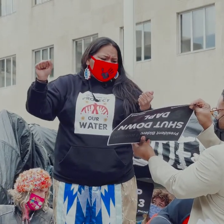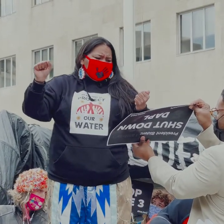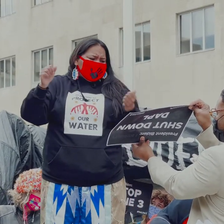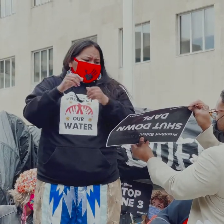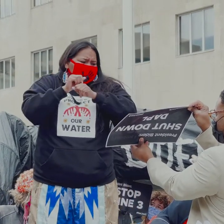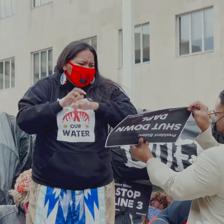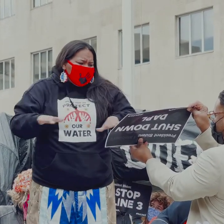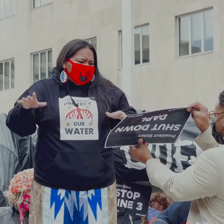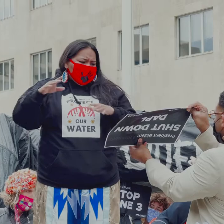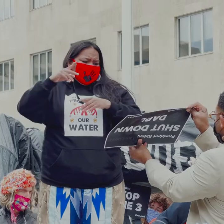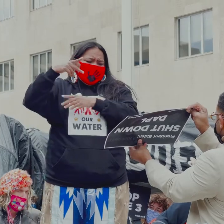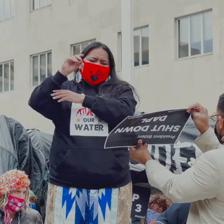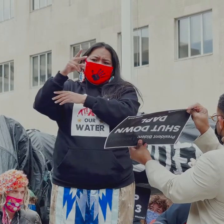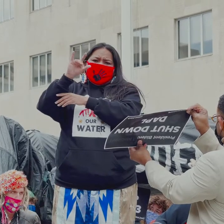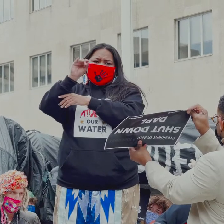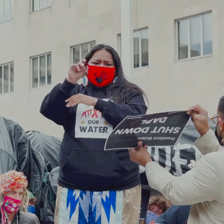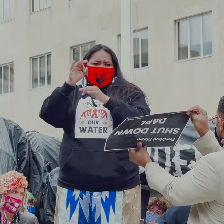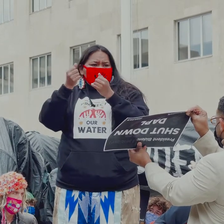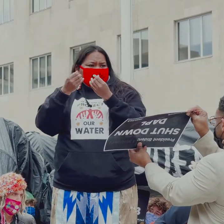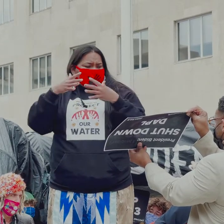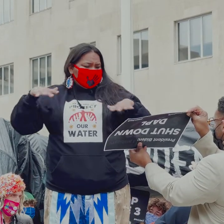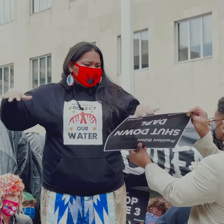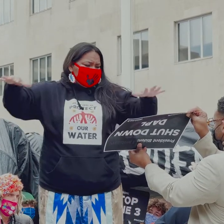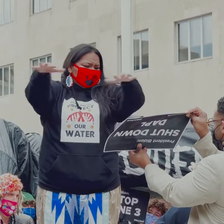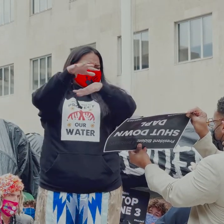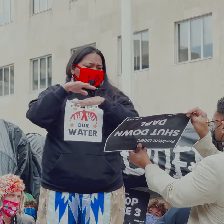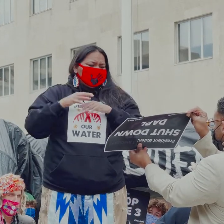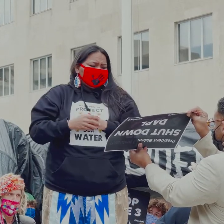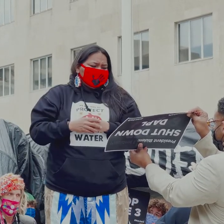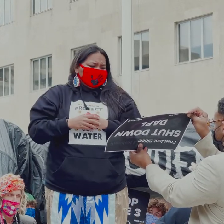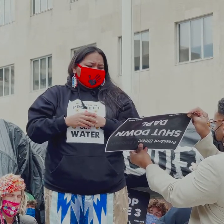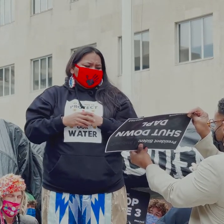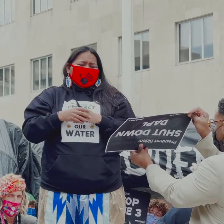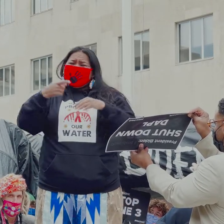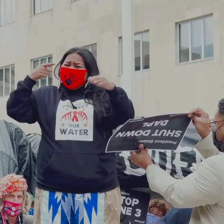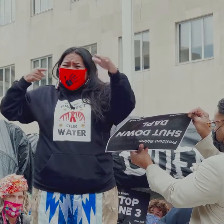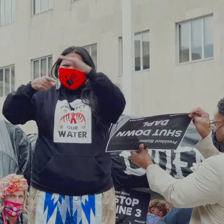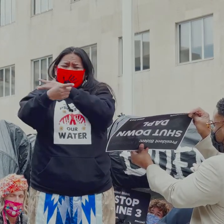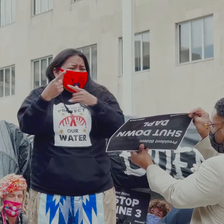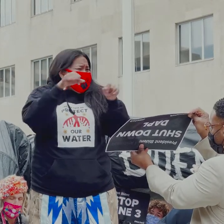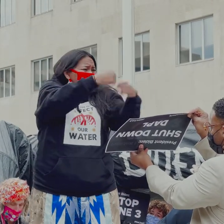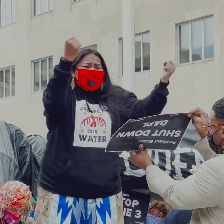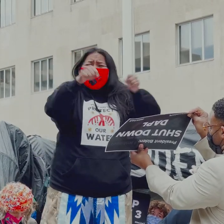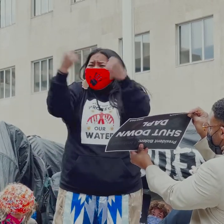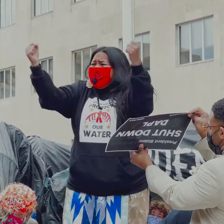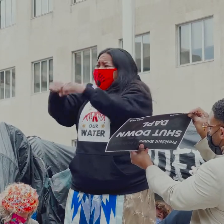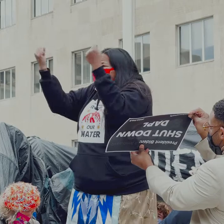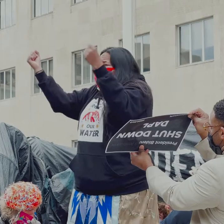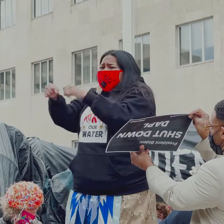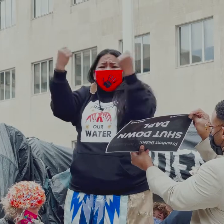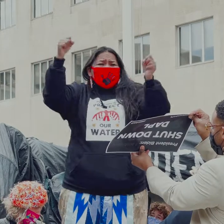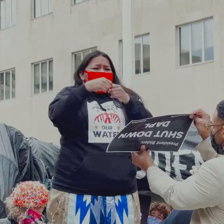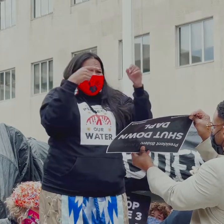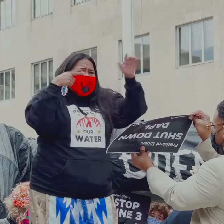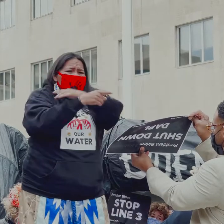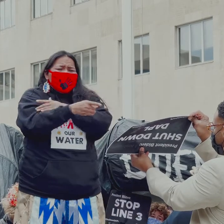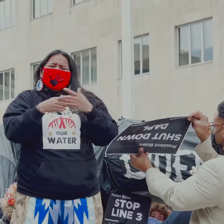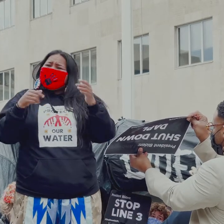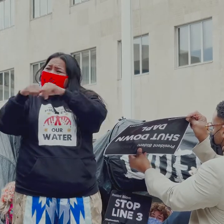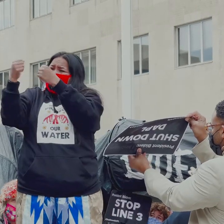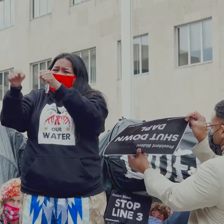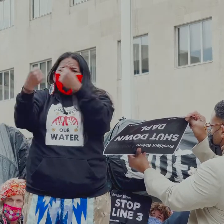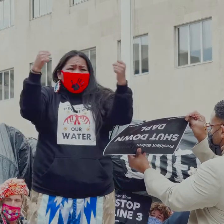tar and sand oil. Their land and their water will be affected negatively when this pipeline breaks, and the